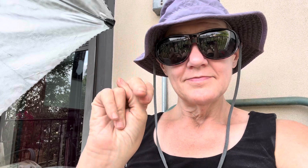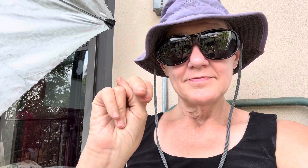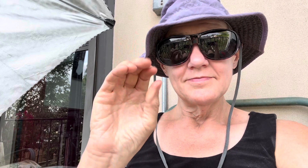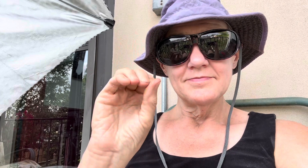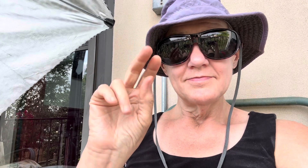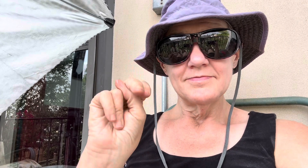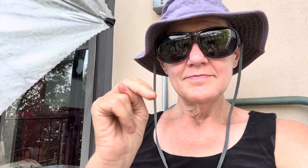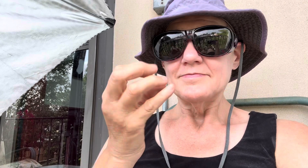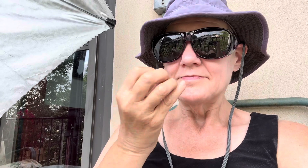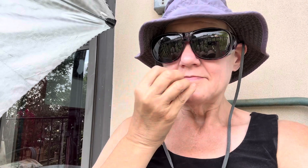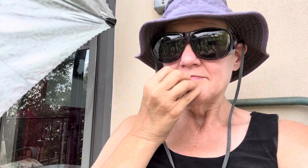to.